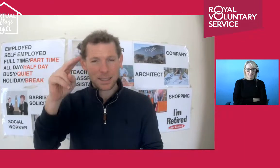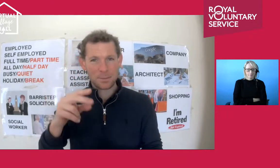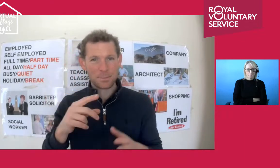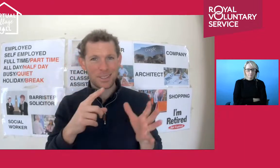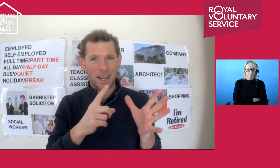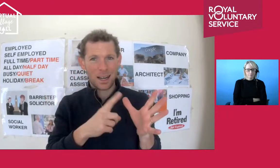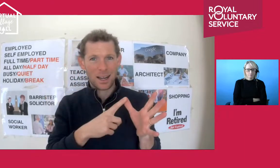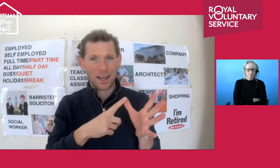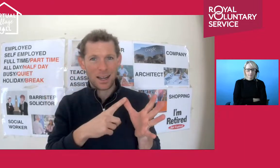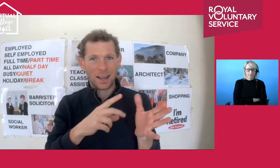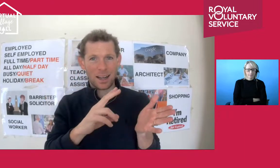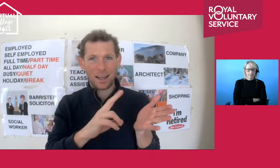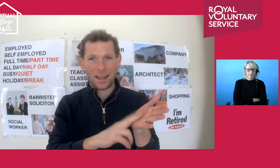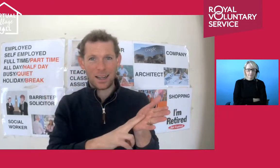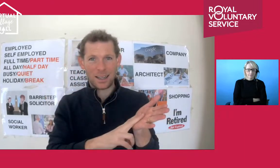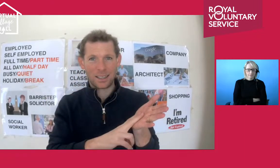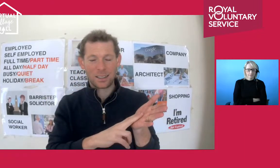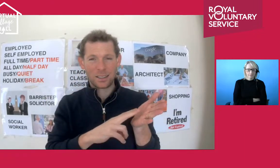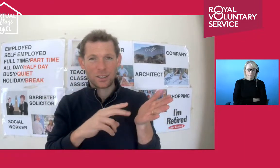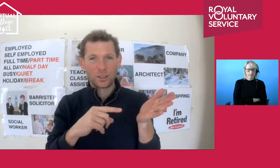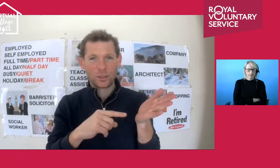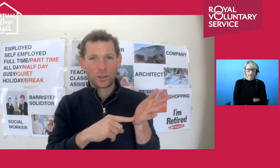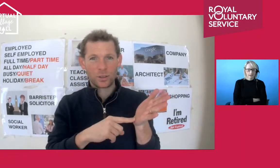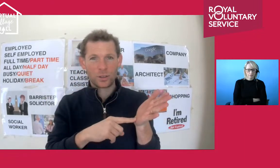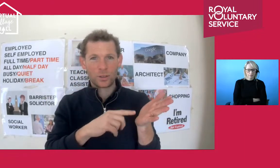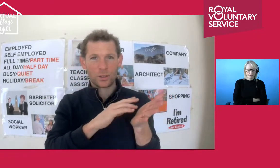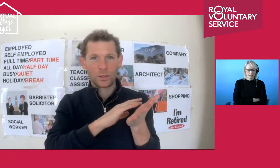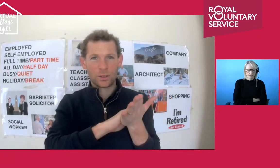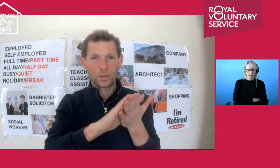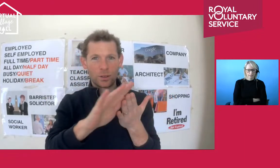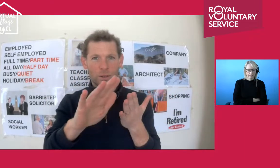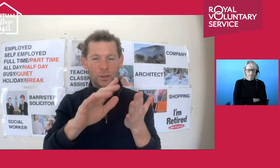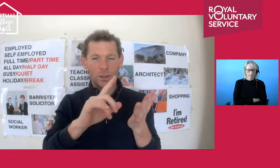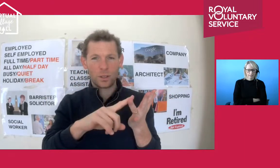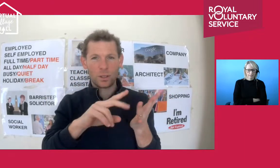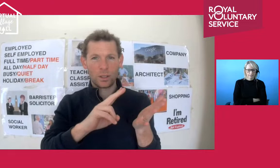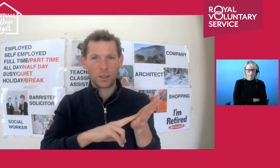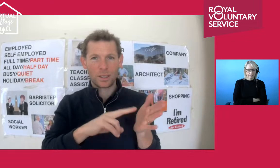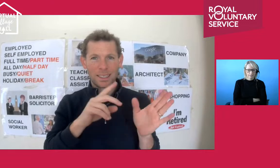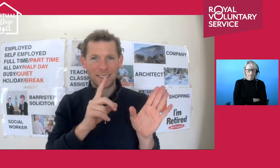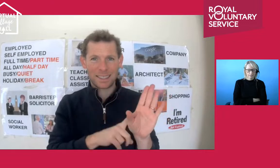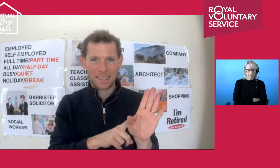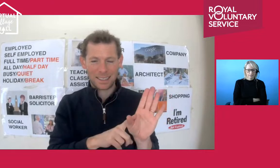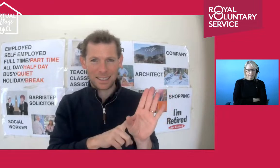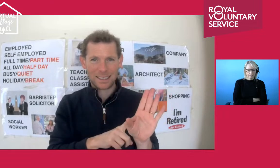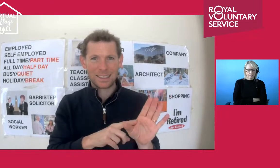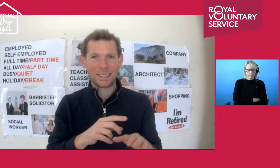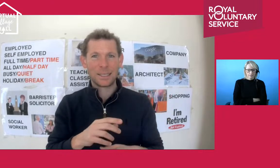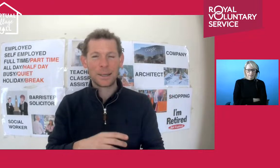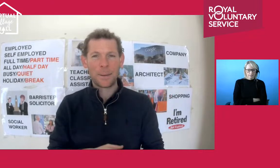My name is Anthony.